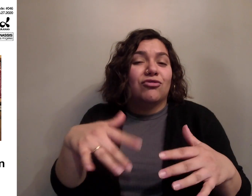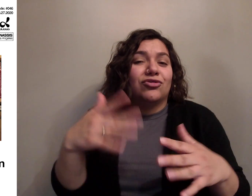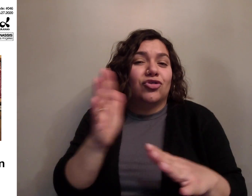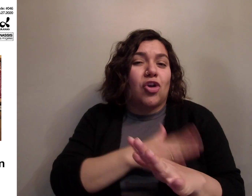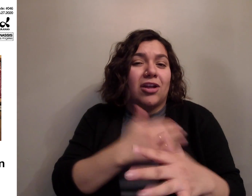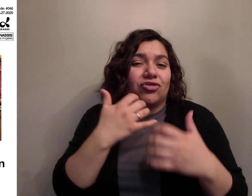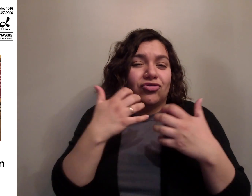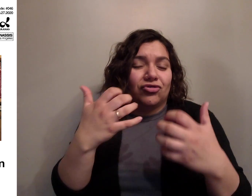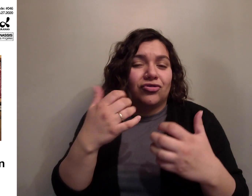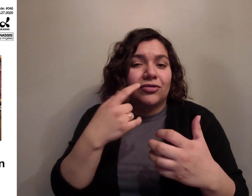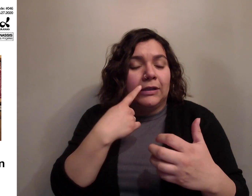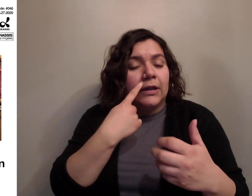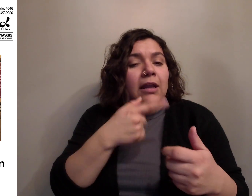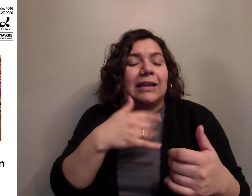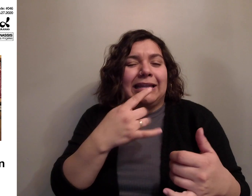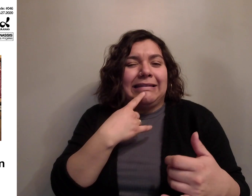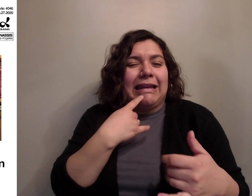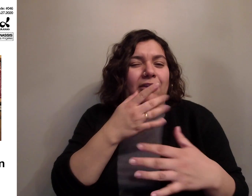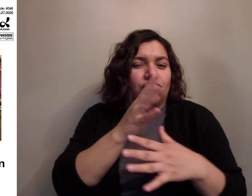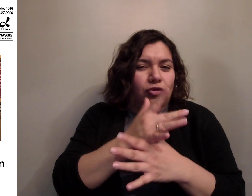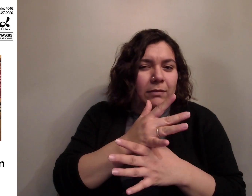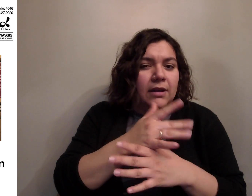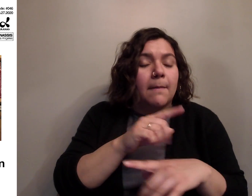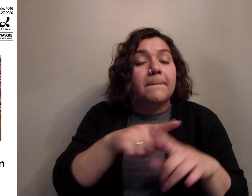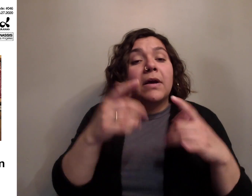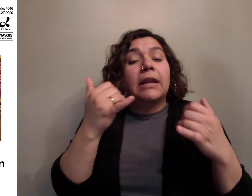house concerts, Hauskonzerte in German.